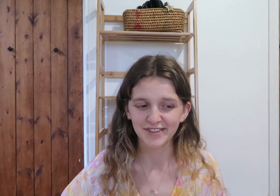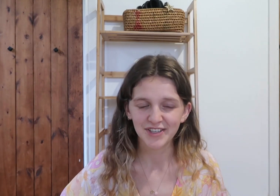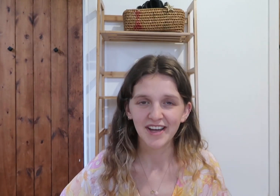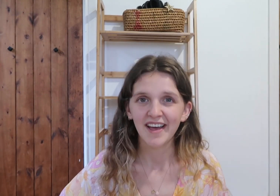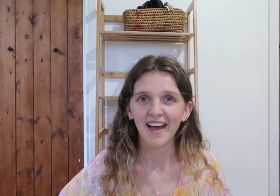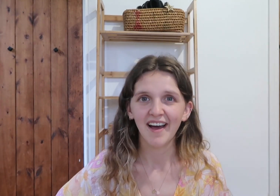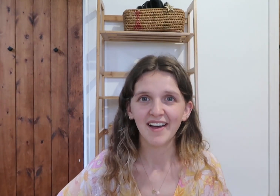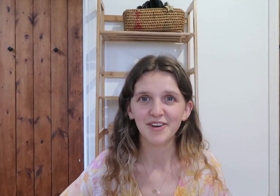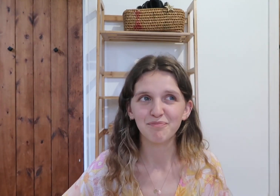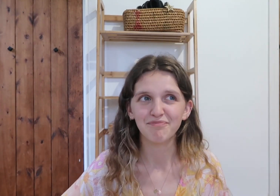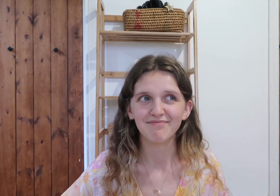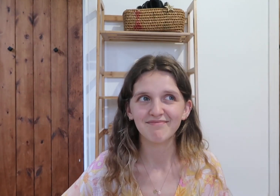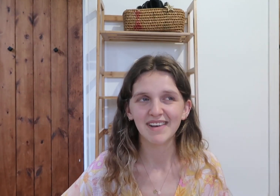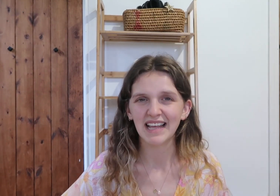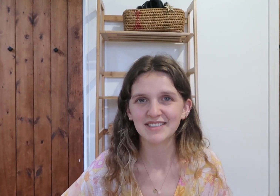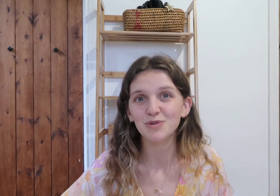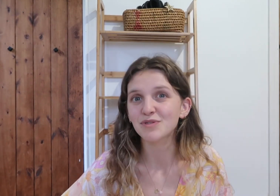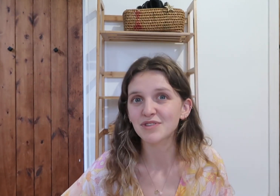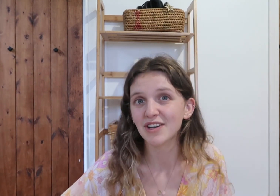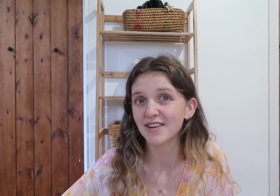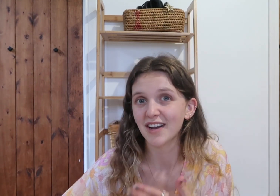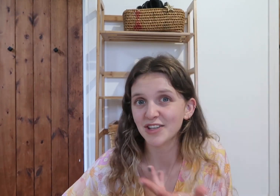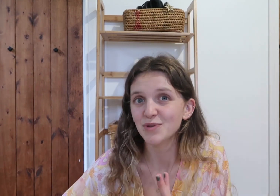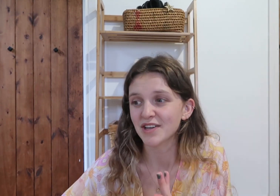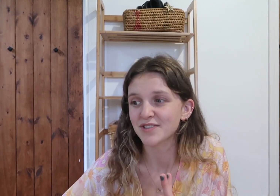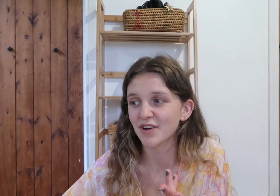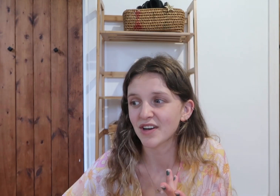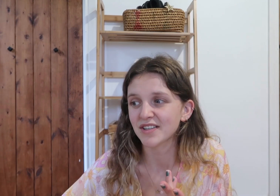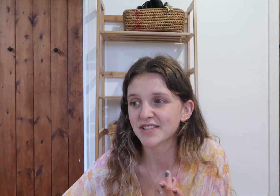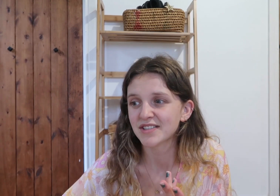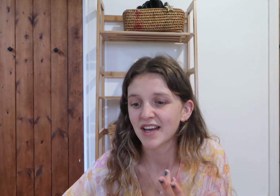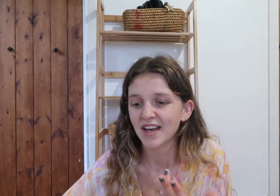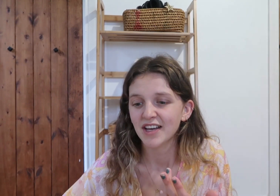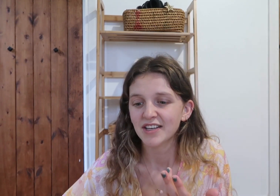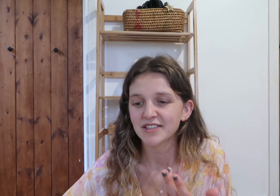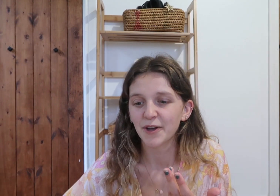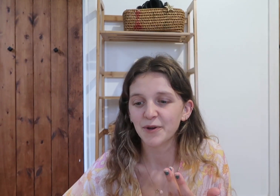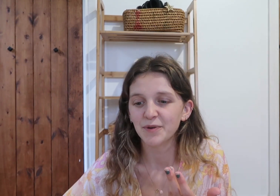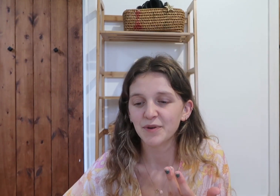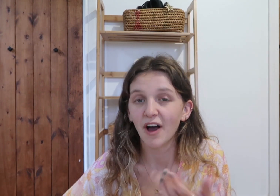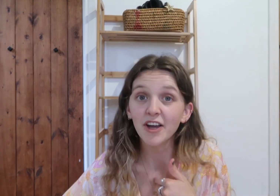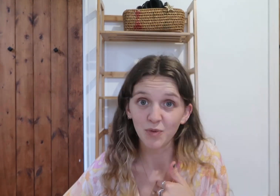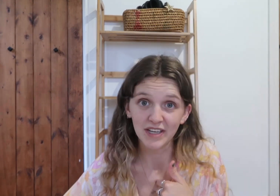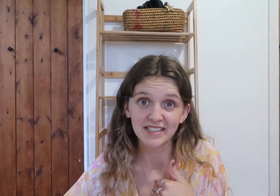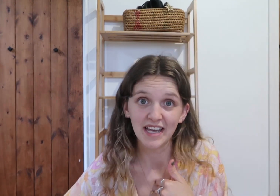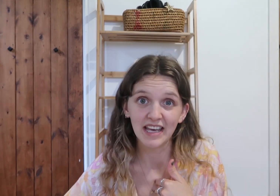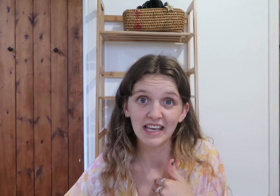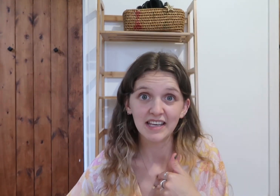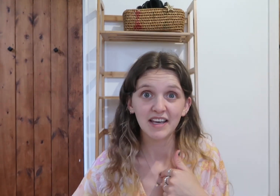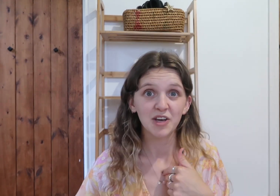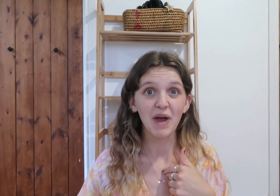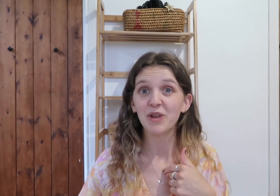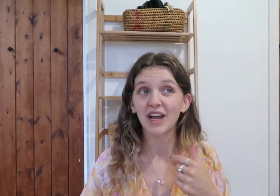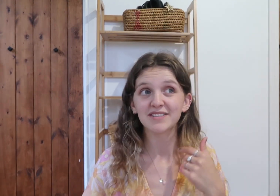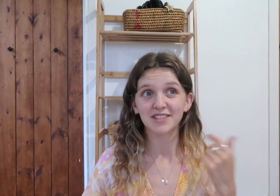language, and that's useless for us. So I know what he's saying, but anyone else that does